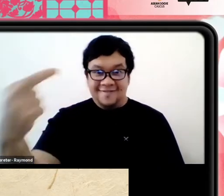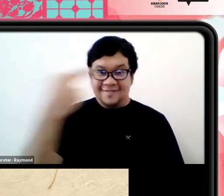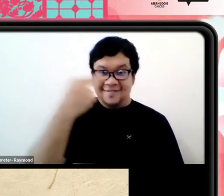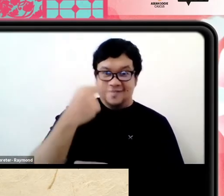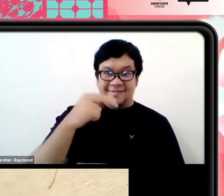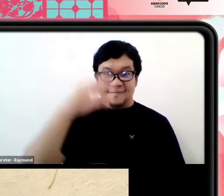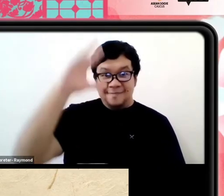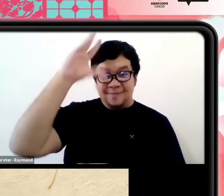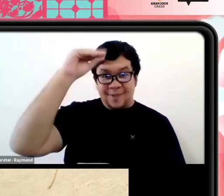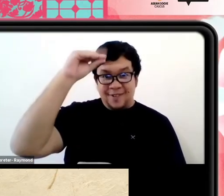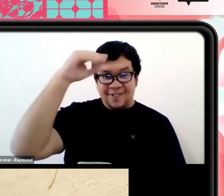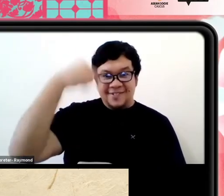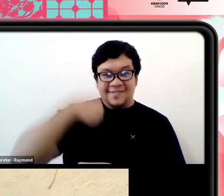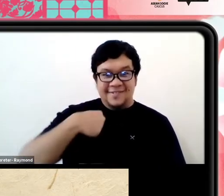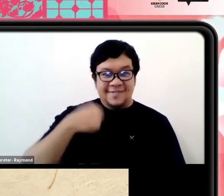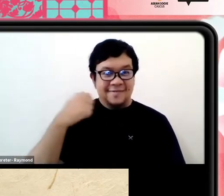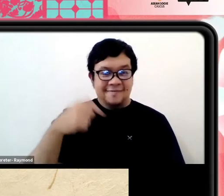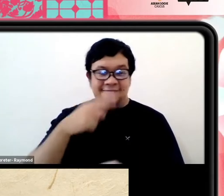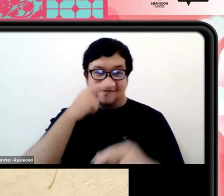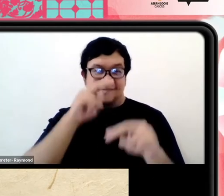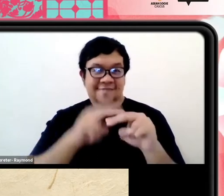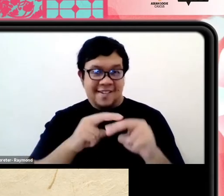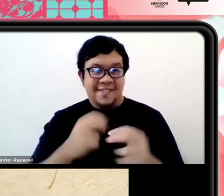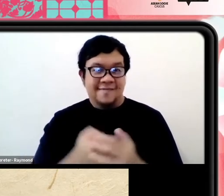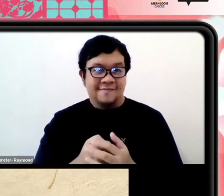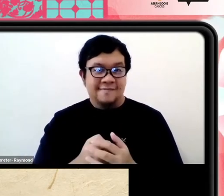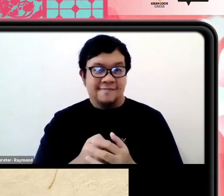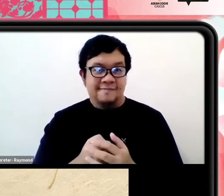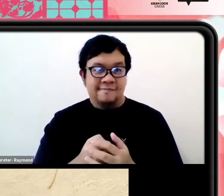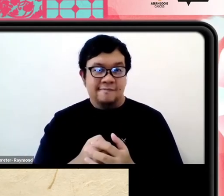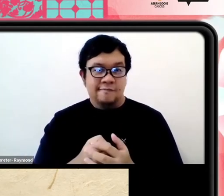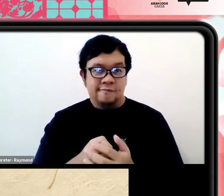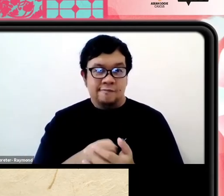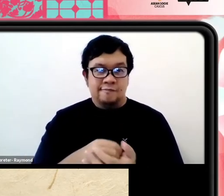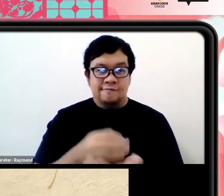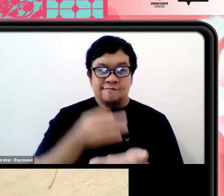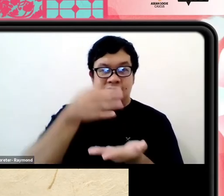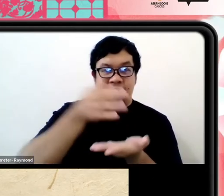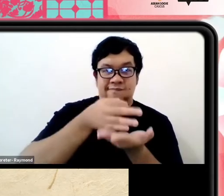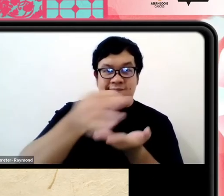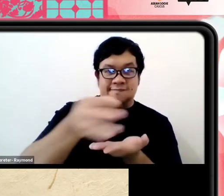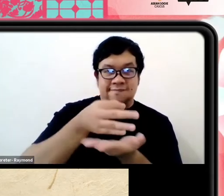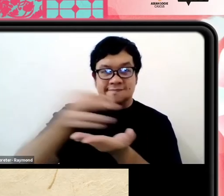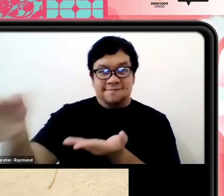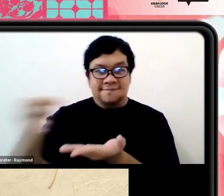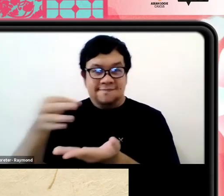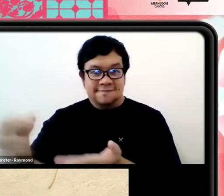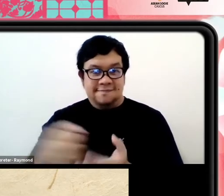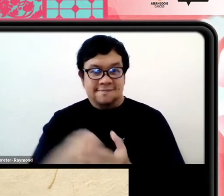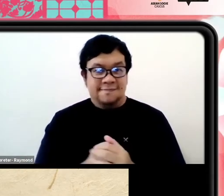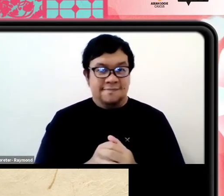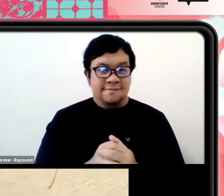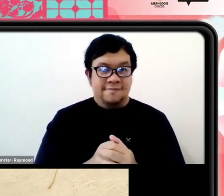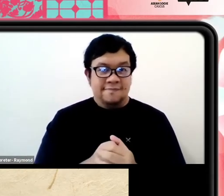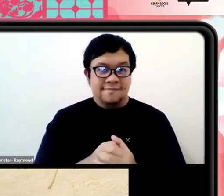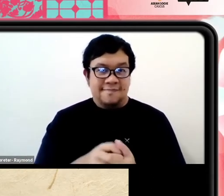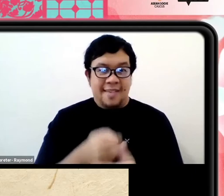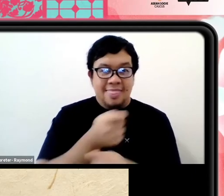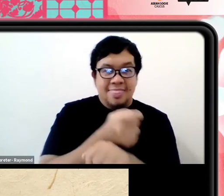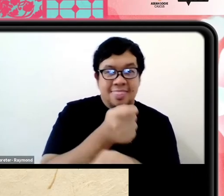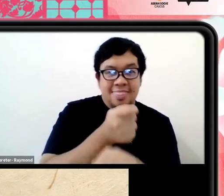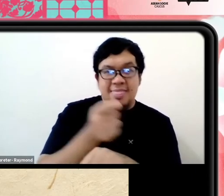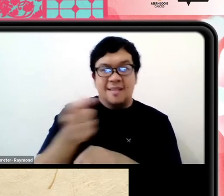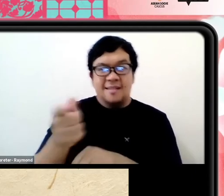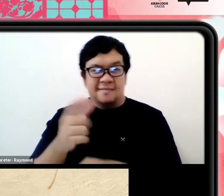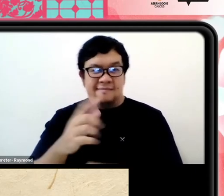comedian who got paid a whole bunch of money to go on a hour-long rant about trans people, but it's also for all the queer people